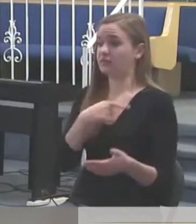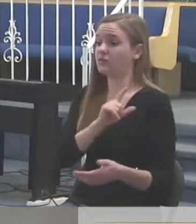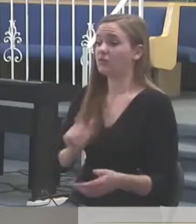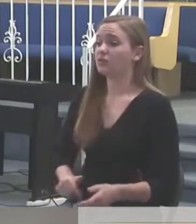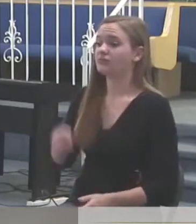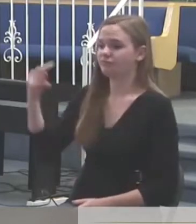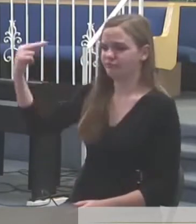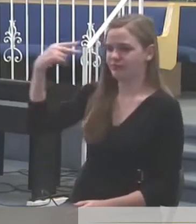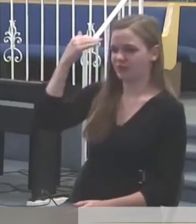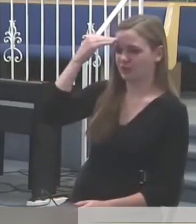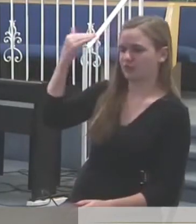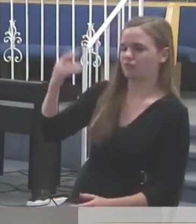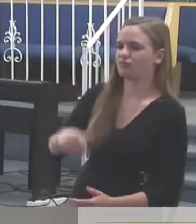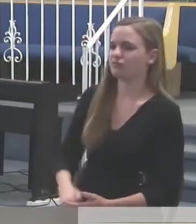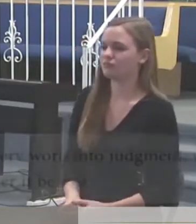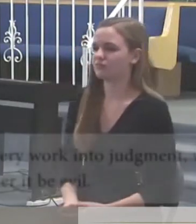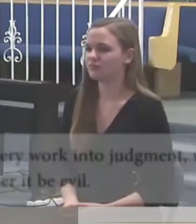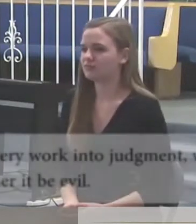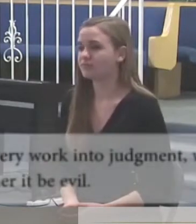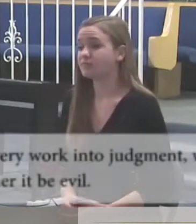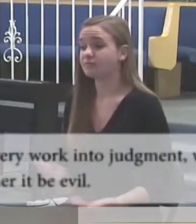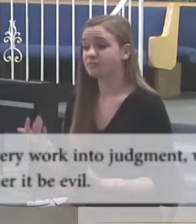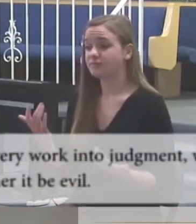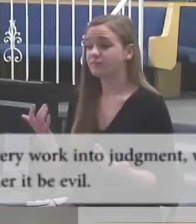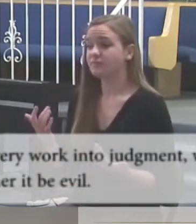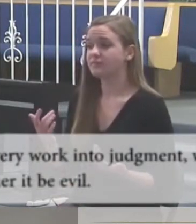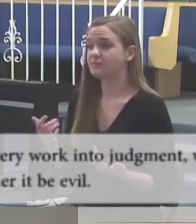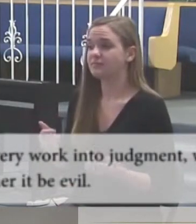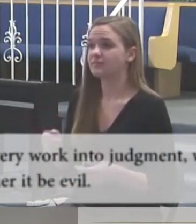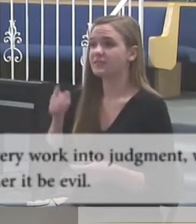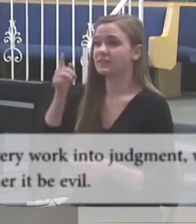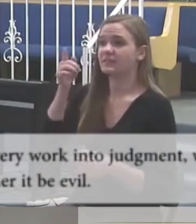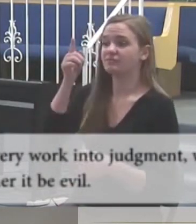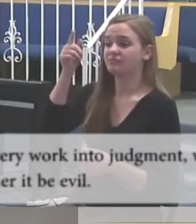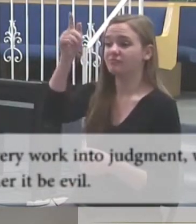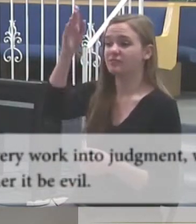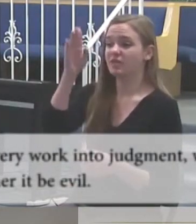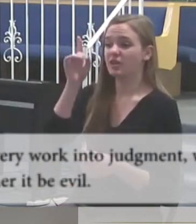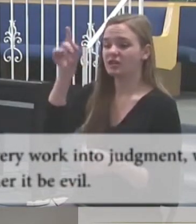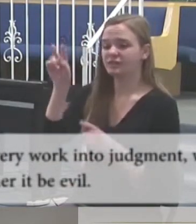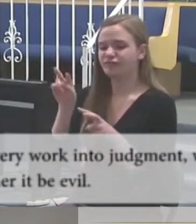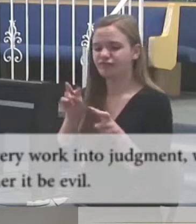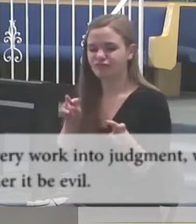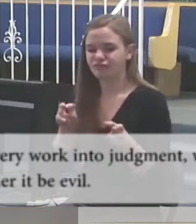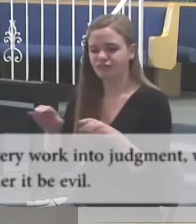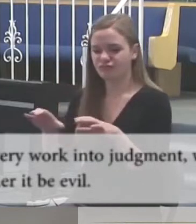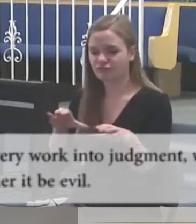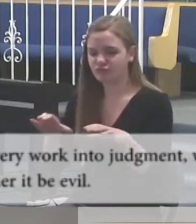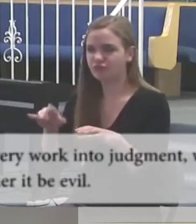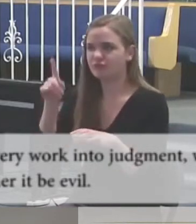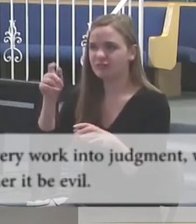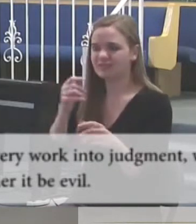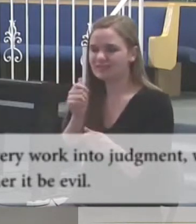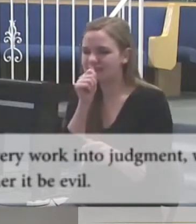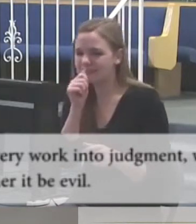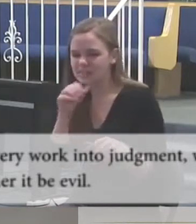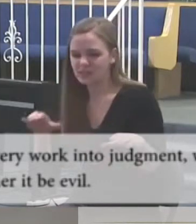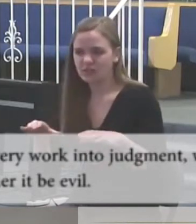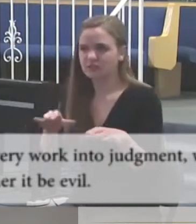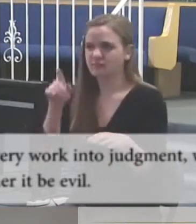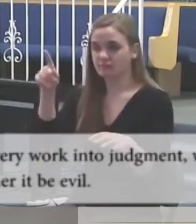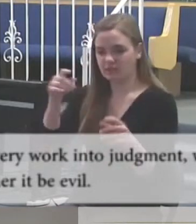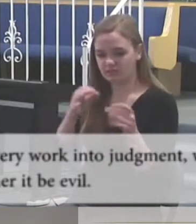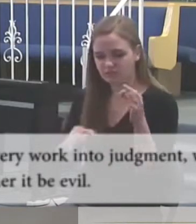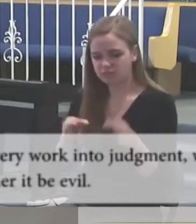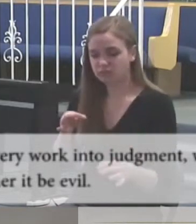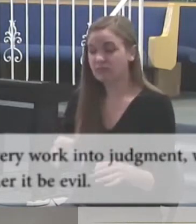if you're just going to talk like that. Because he's going to bring every work into judgment, every secret thing, the stuff that you didn't